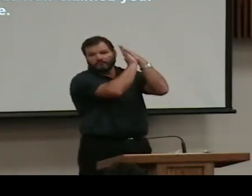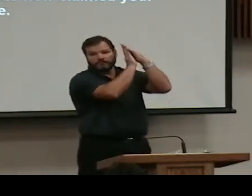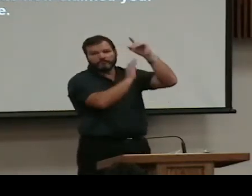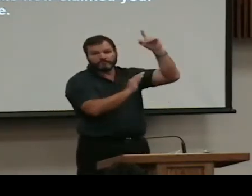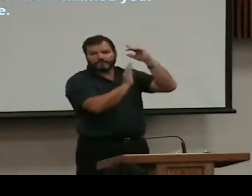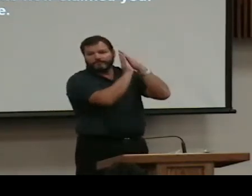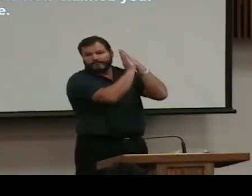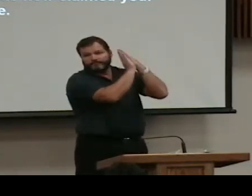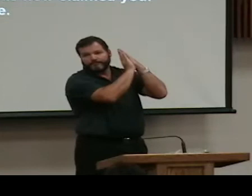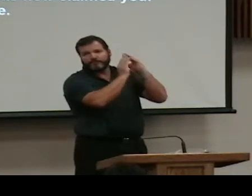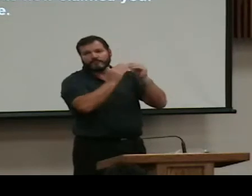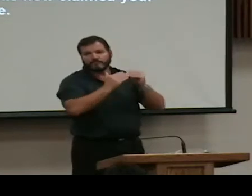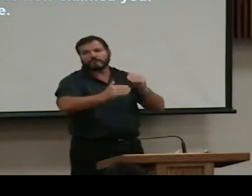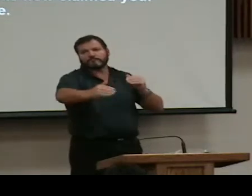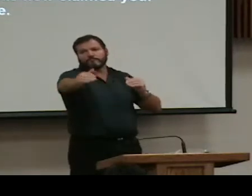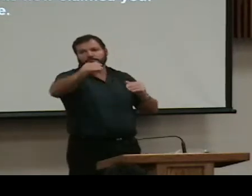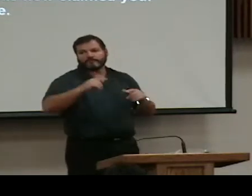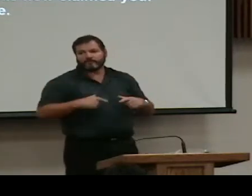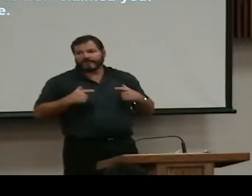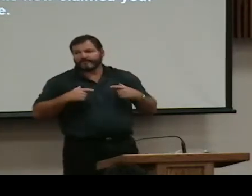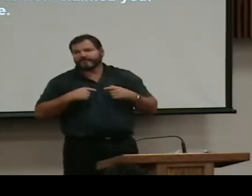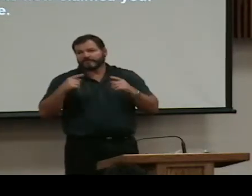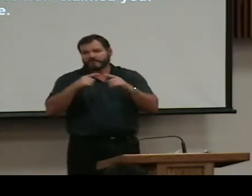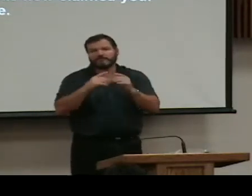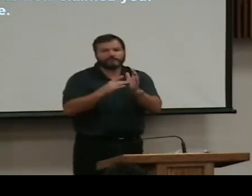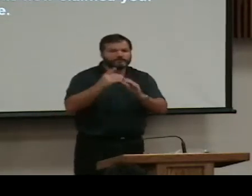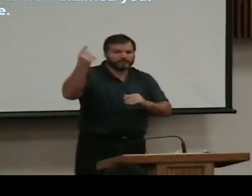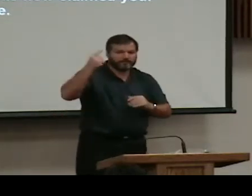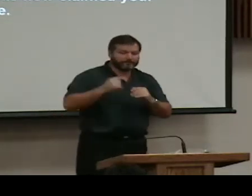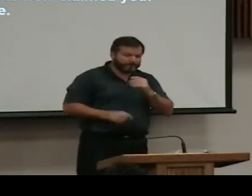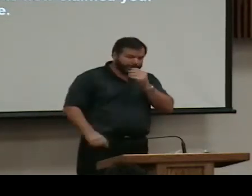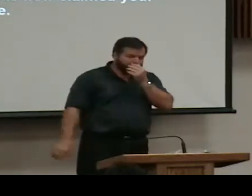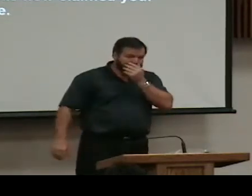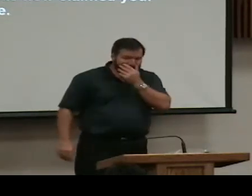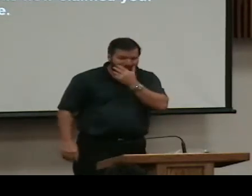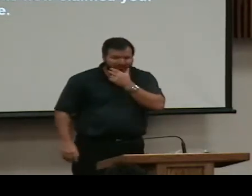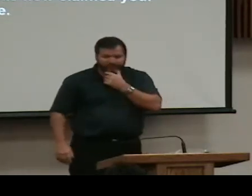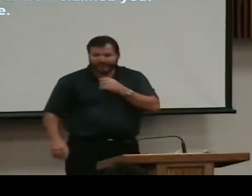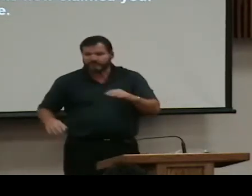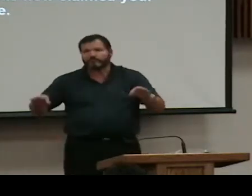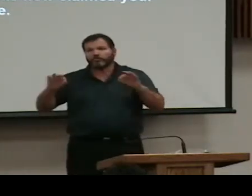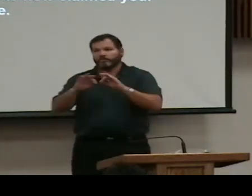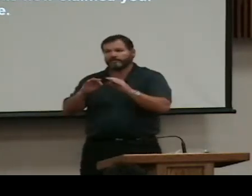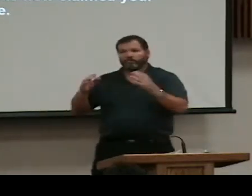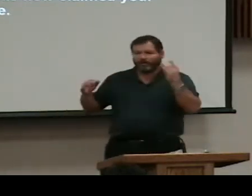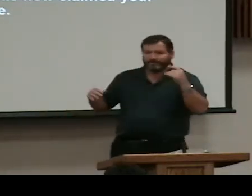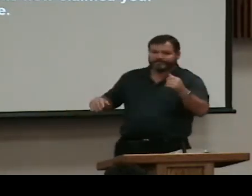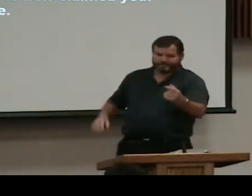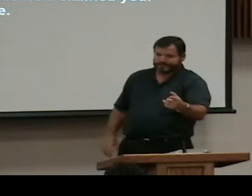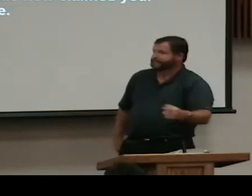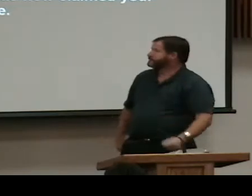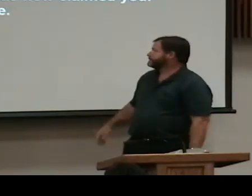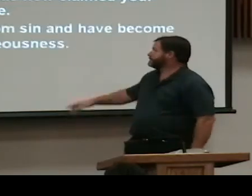disciple. You have a relationship with him. You're united with him. And you continue until he comes again. Very important. Why?